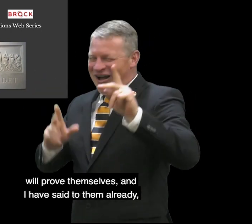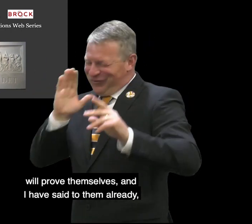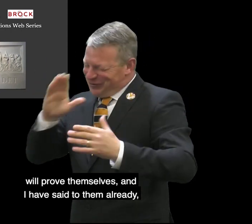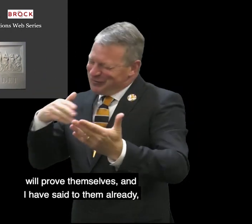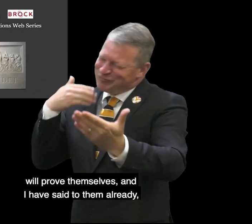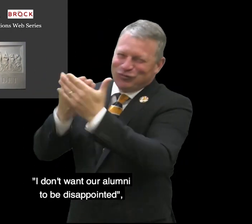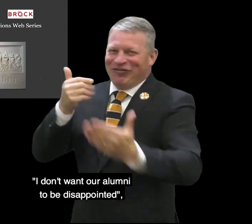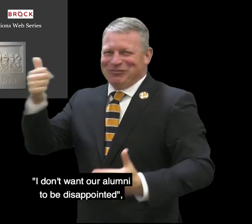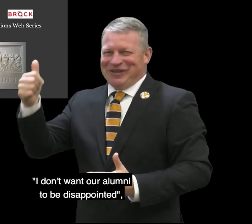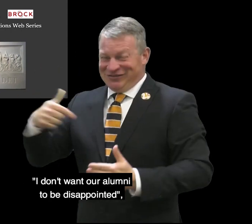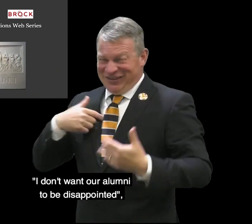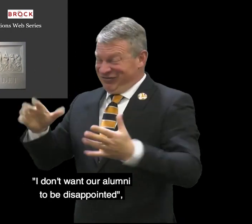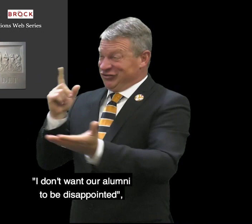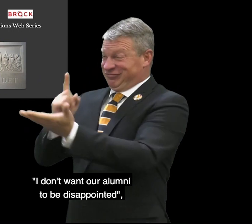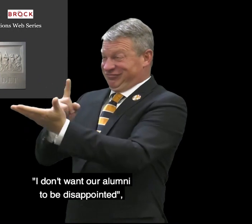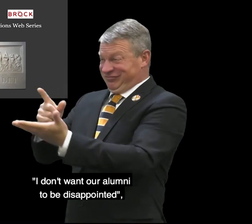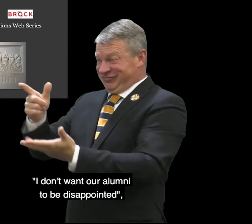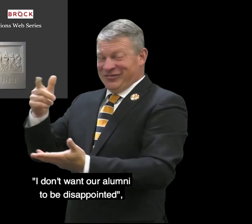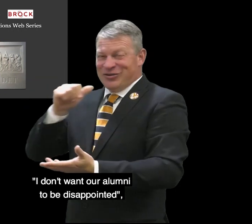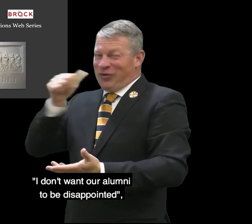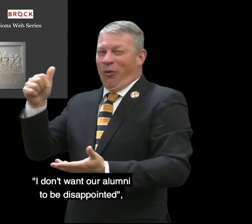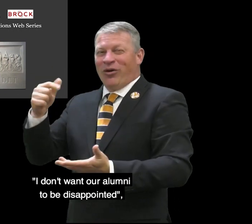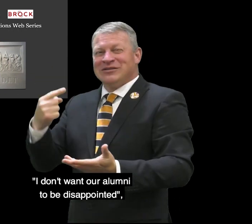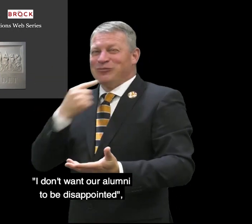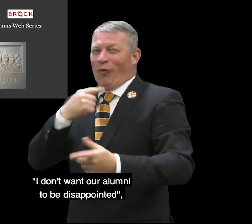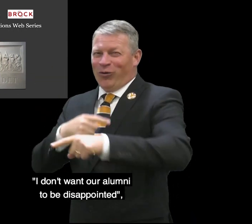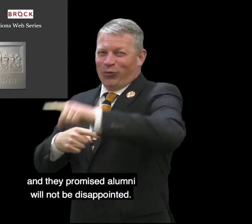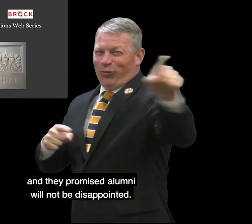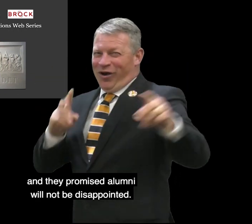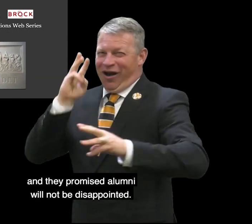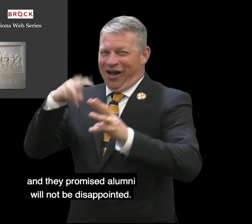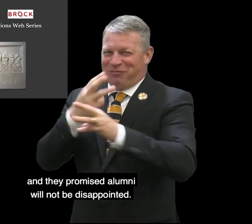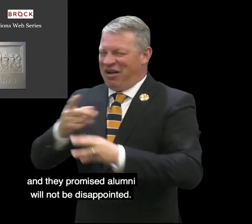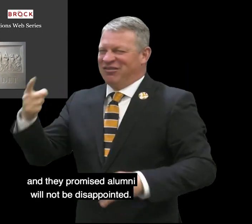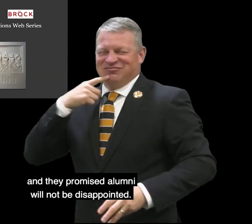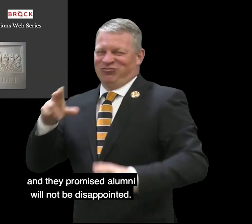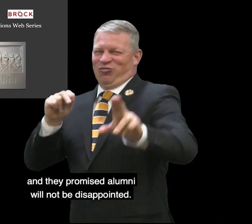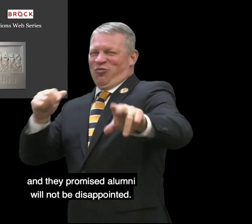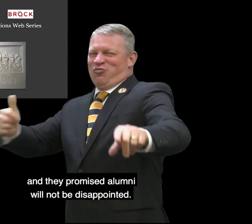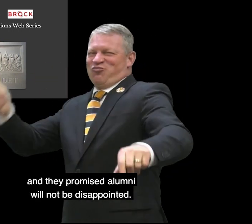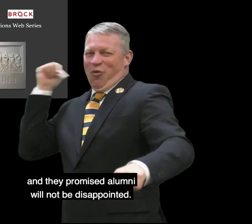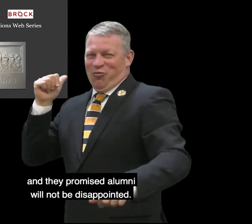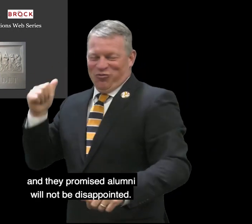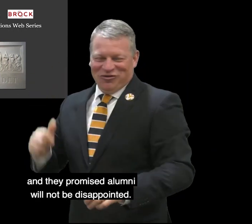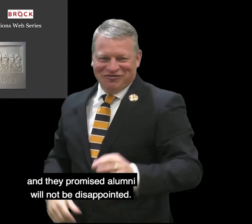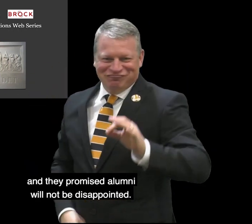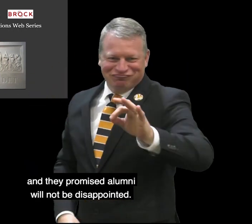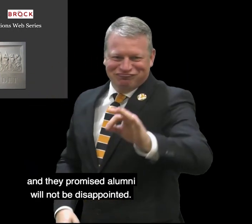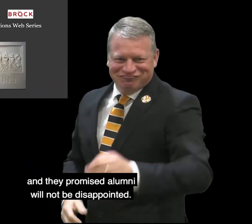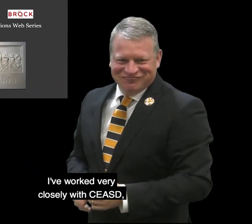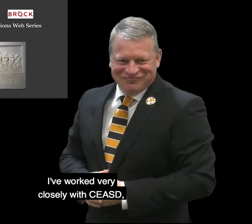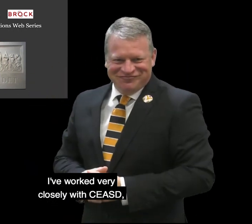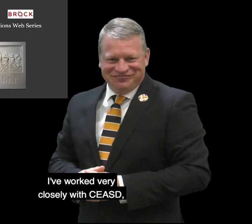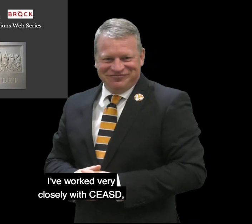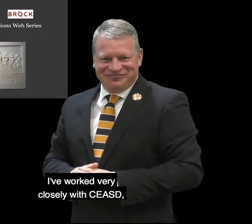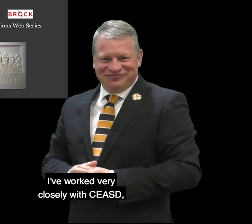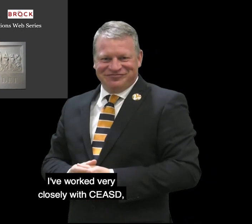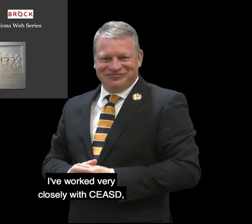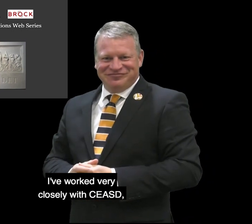and Company will prove themselves. And I have said to them already, I don't want our alumni to be disappointed, and they promised alumni will not